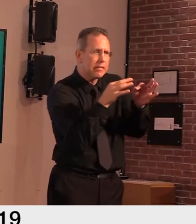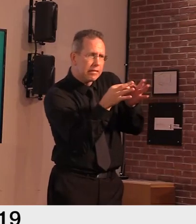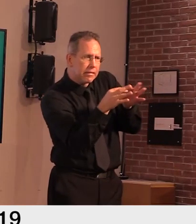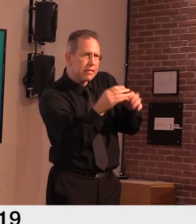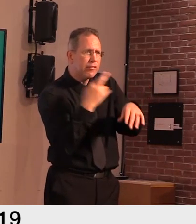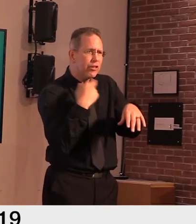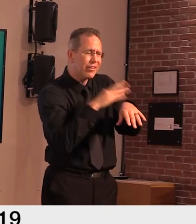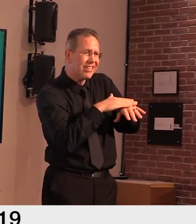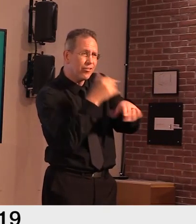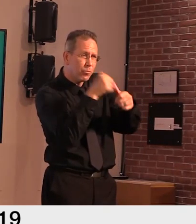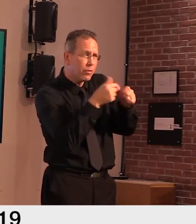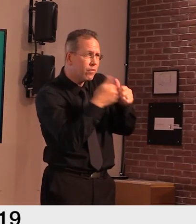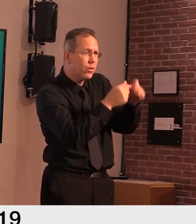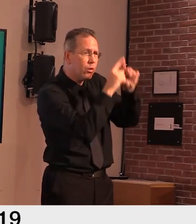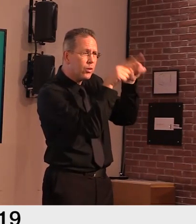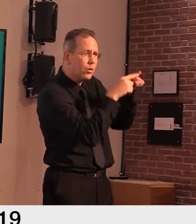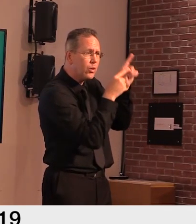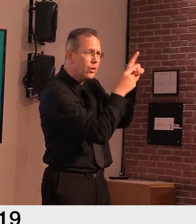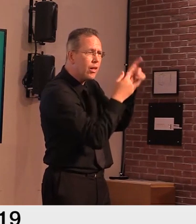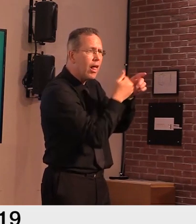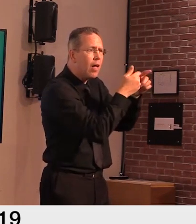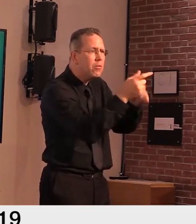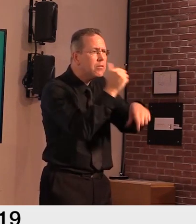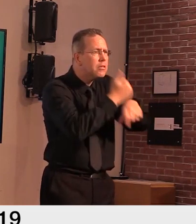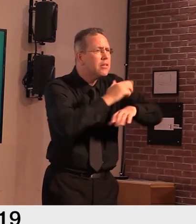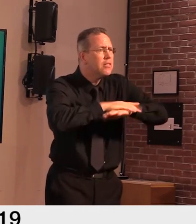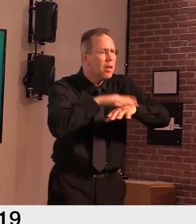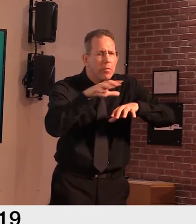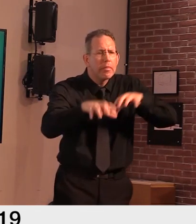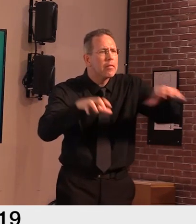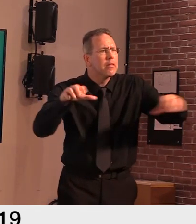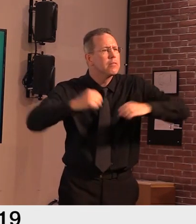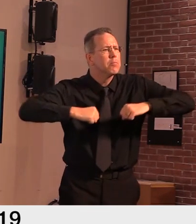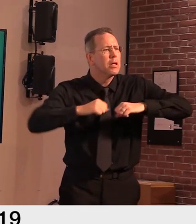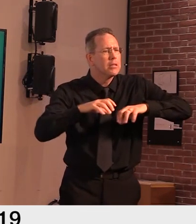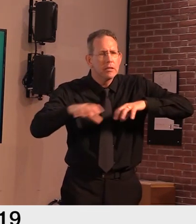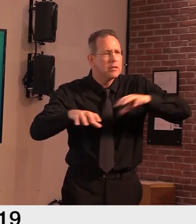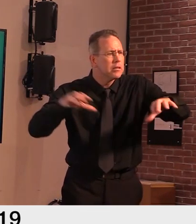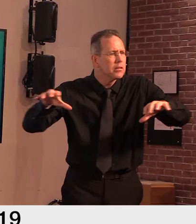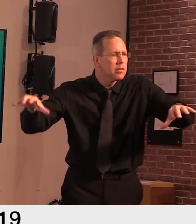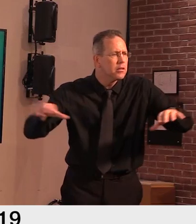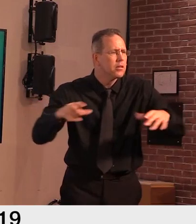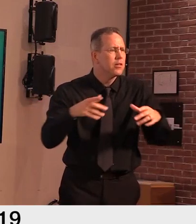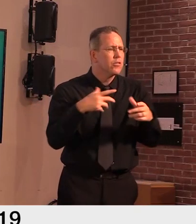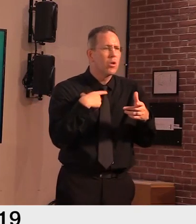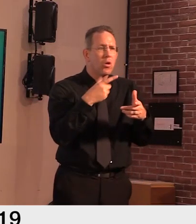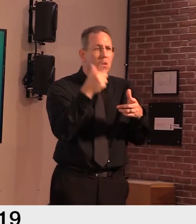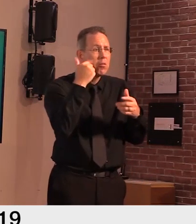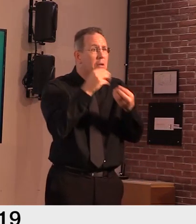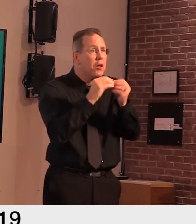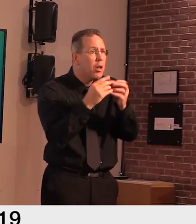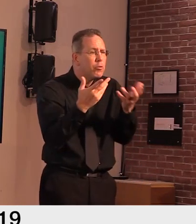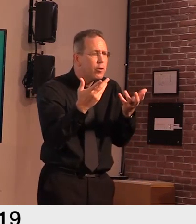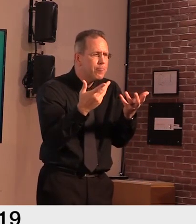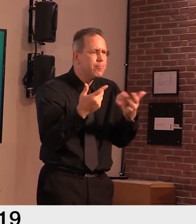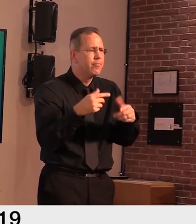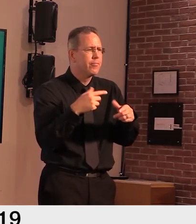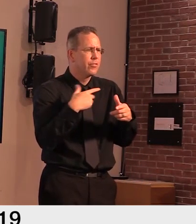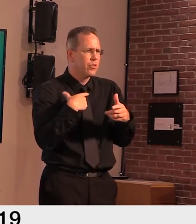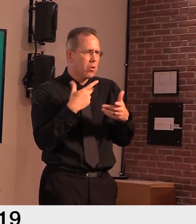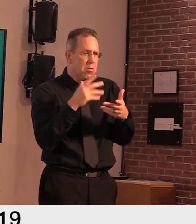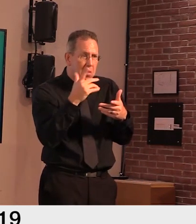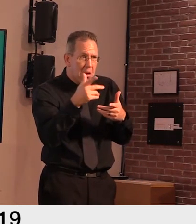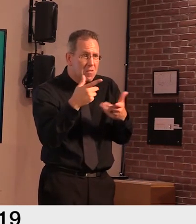safe and keep them healthy. So in the situation of a restaurant, we're asking people to